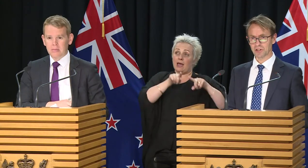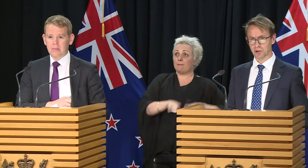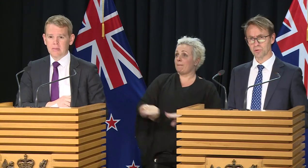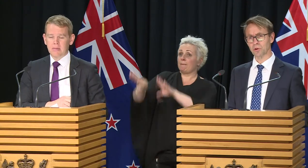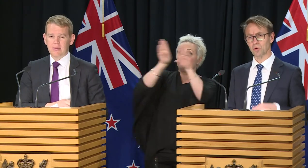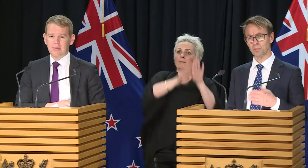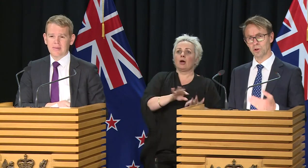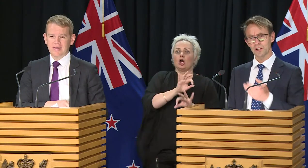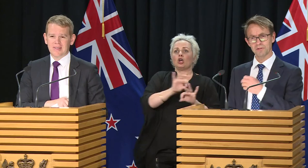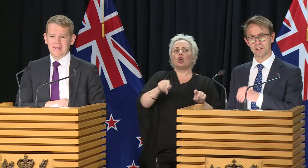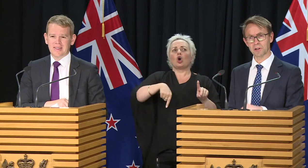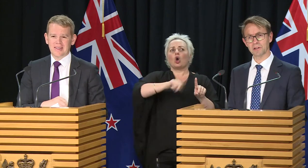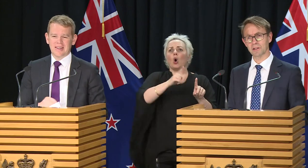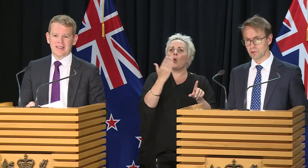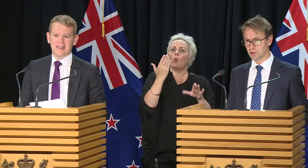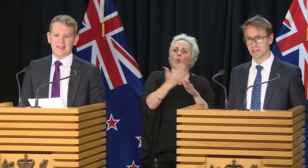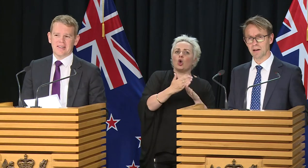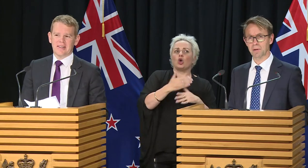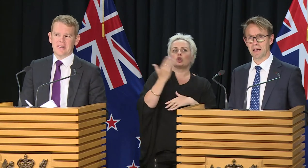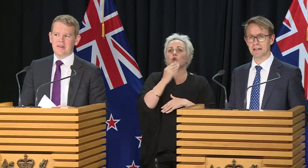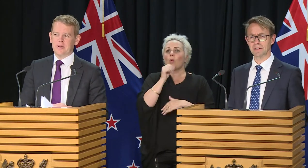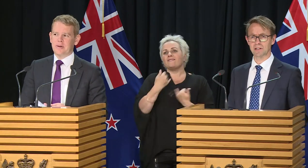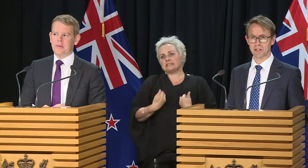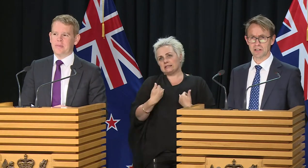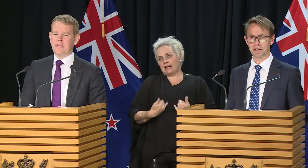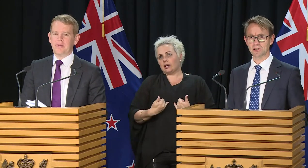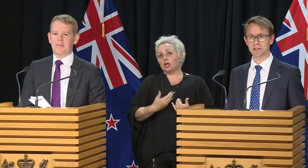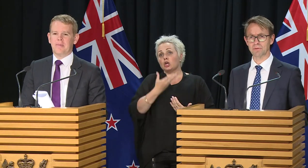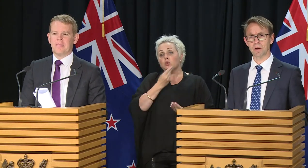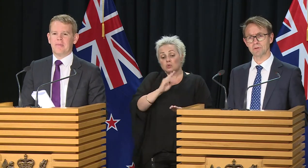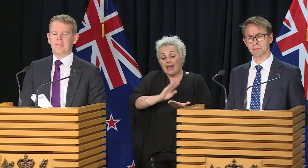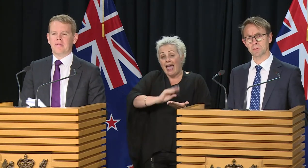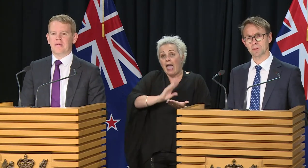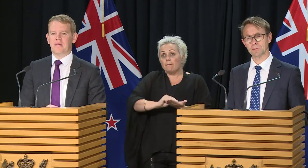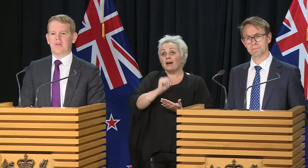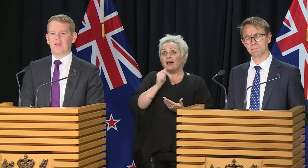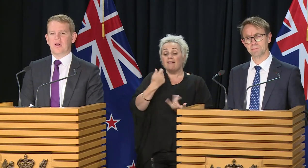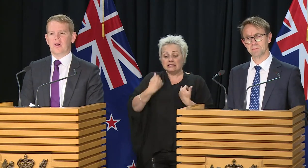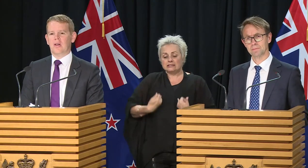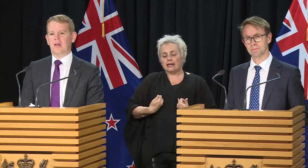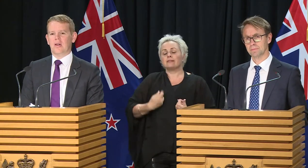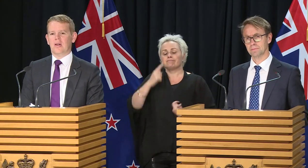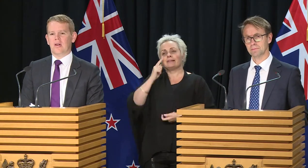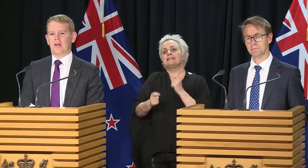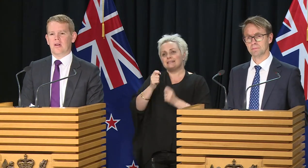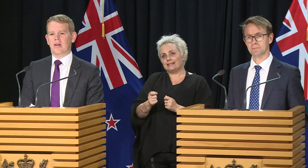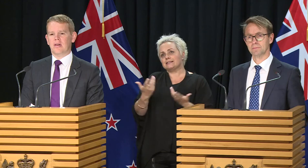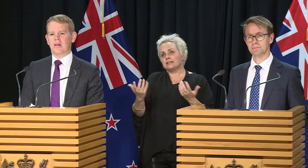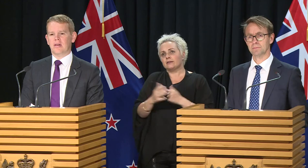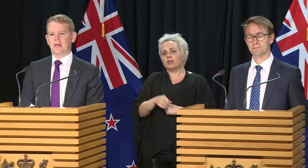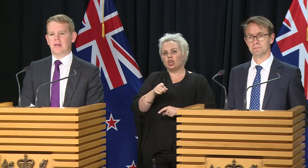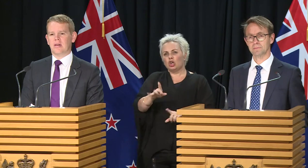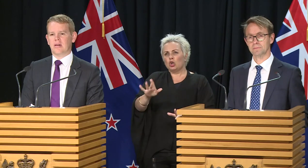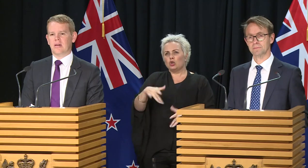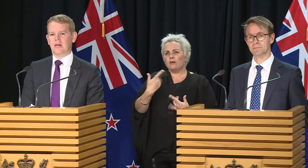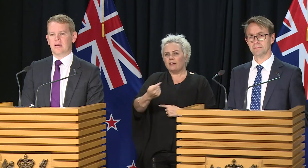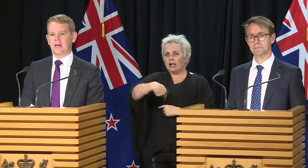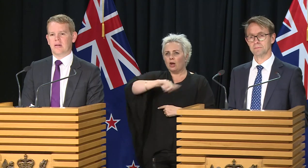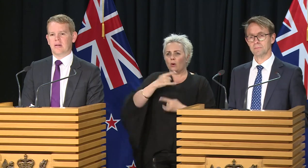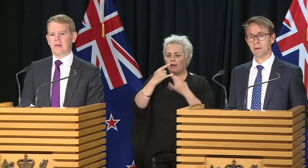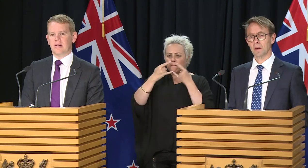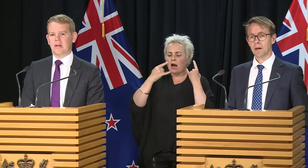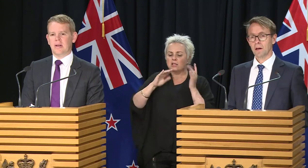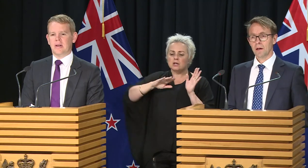Not going to school or work if unwell, use the app and seek a test if you have symptoms. Have we become too complacent on mask use and on